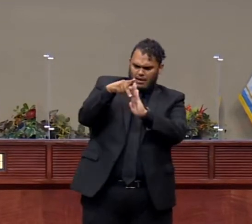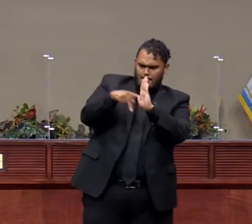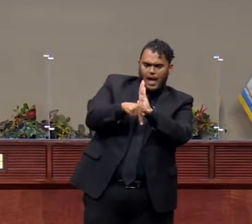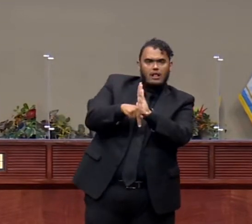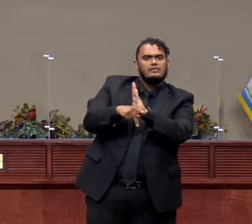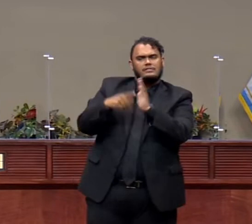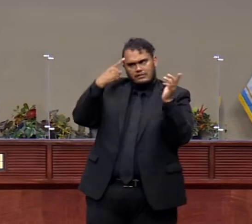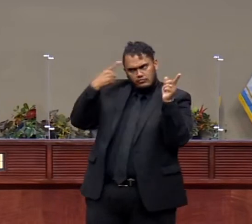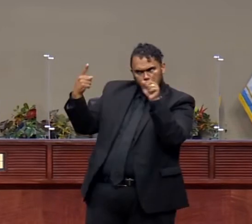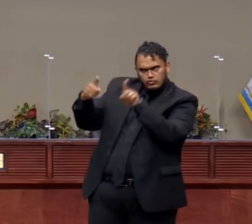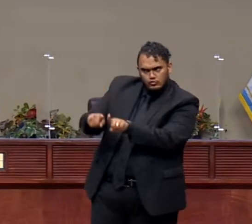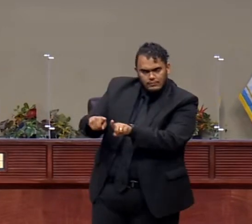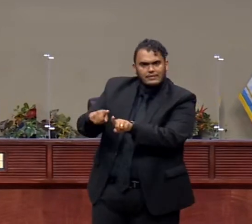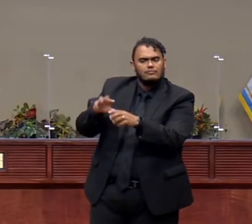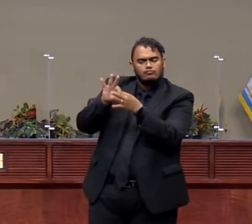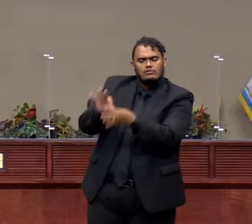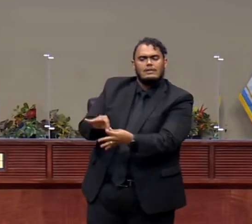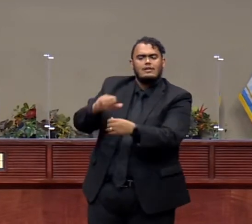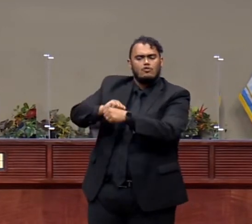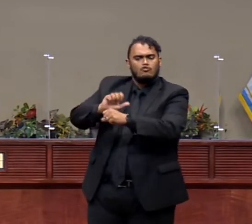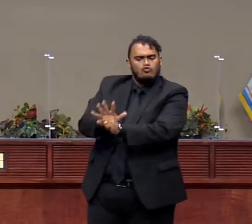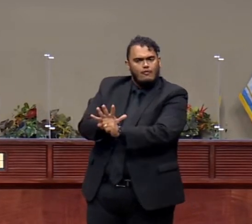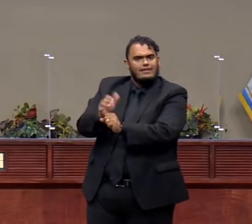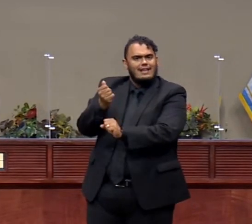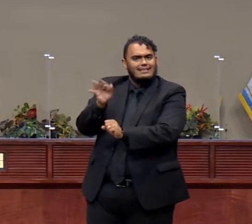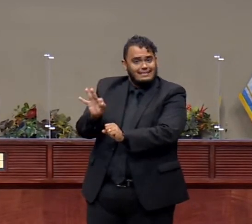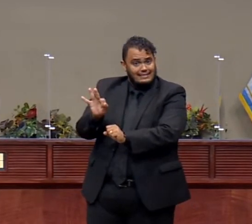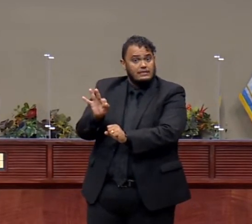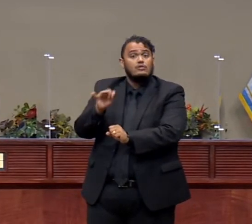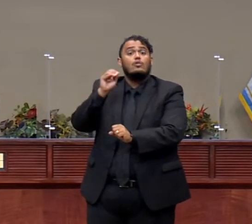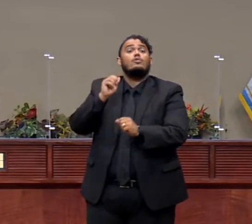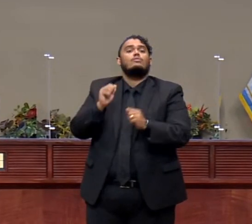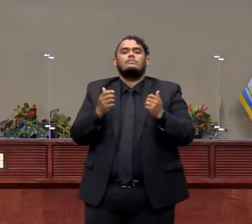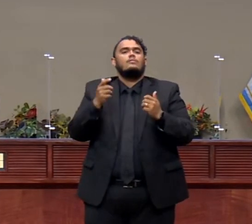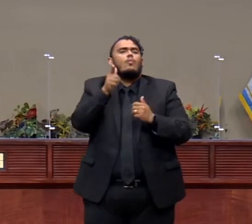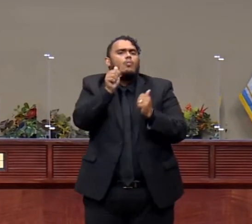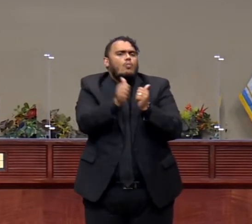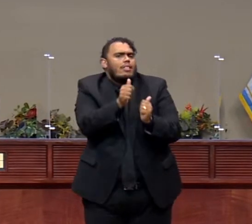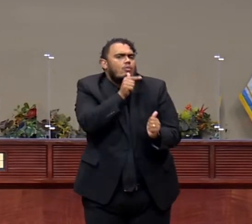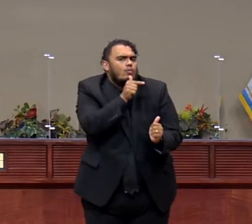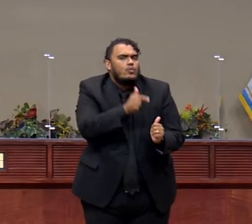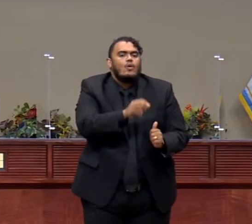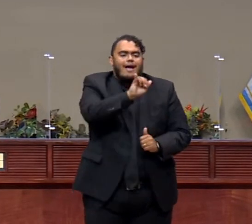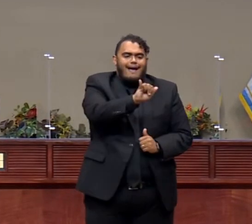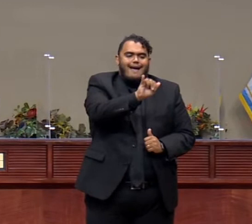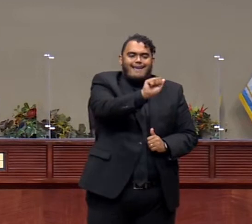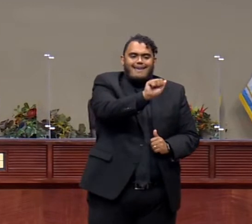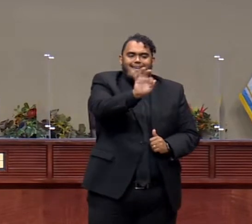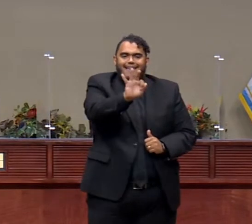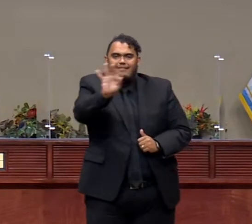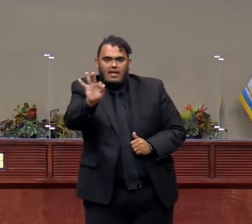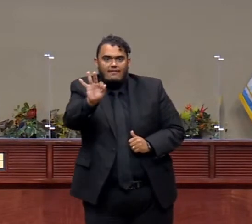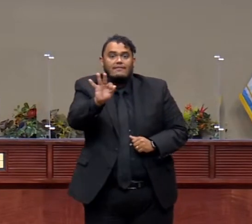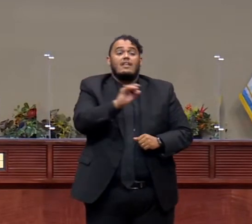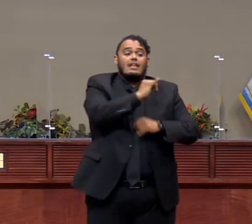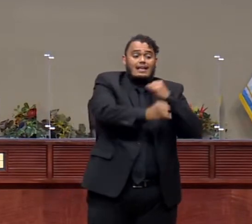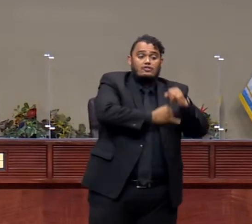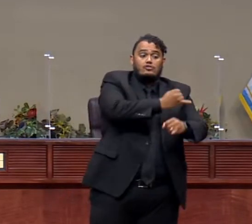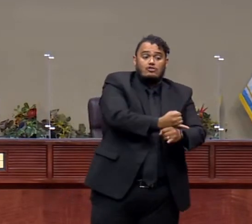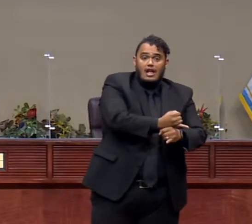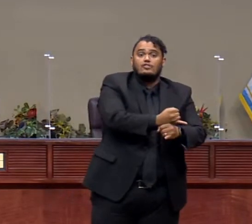with local members of the International Association of Firefighters, or the IAFF, over